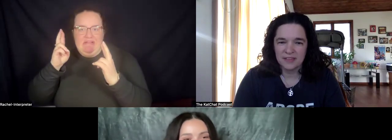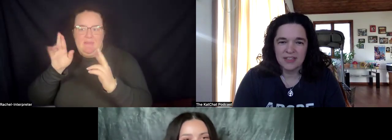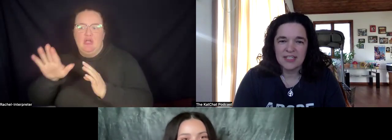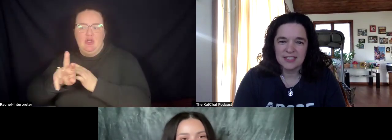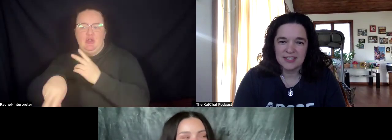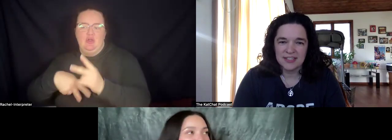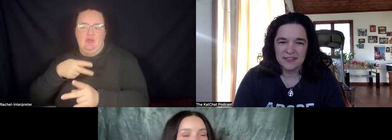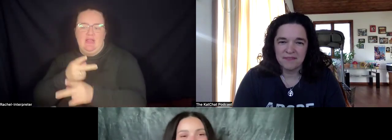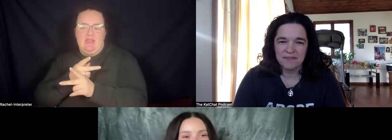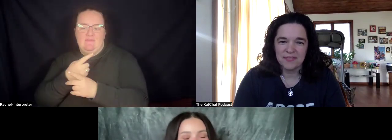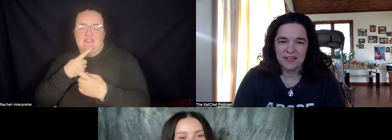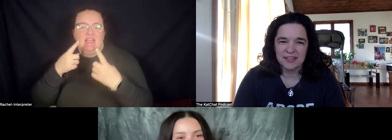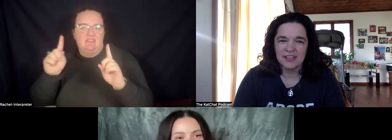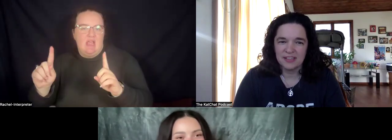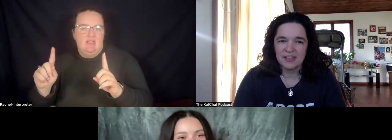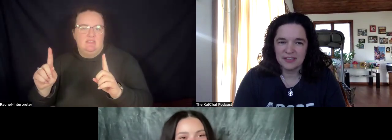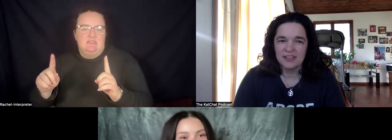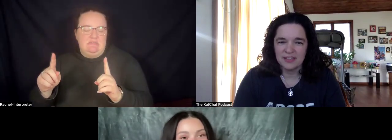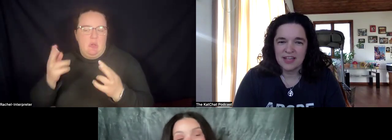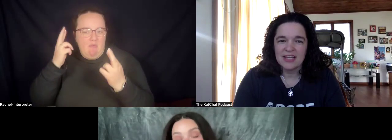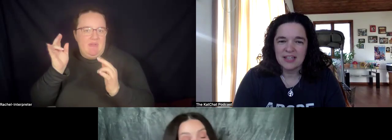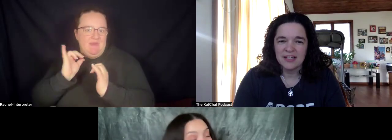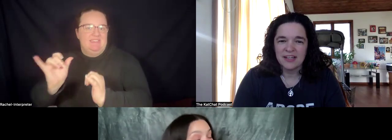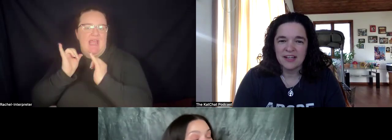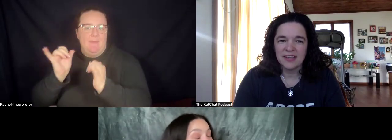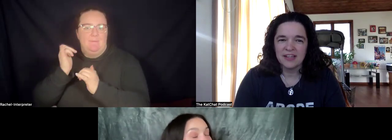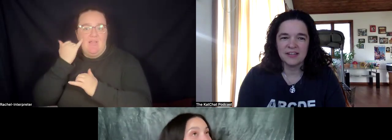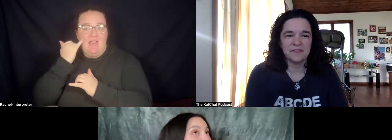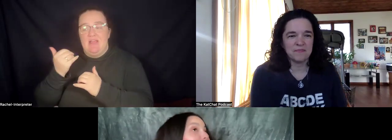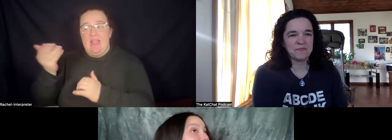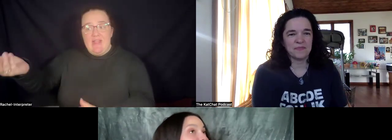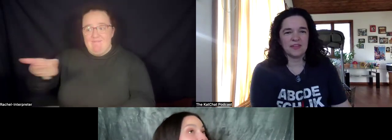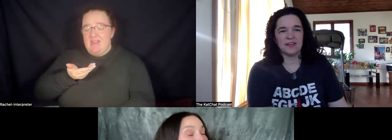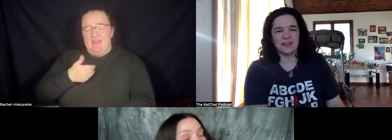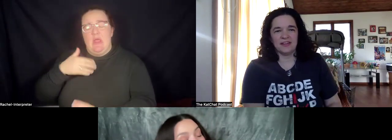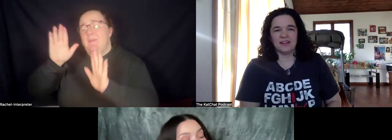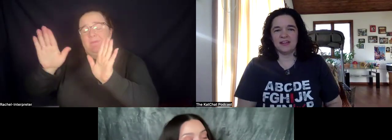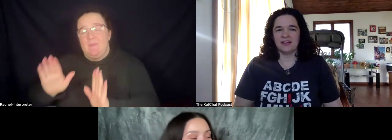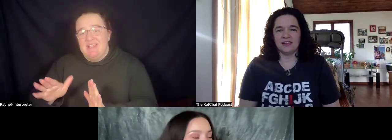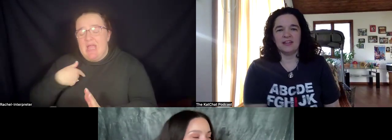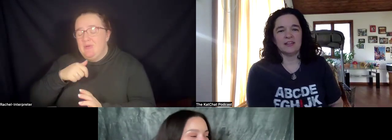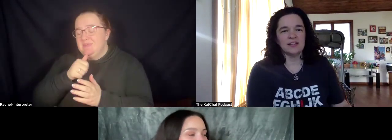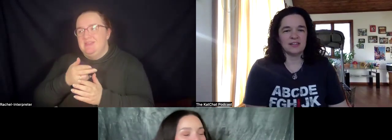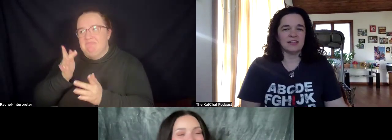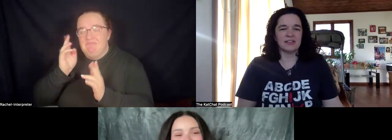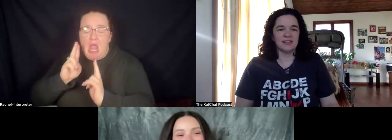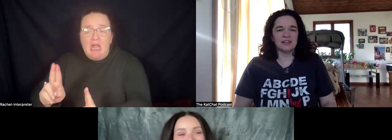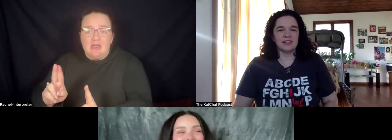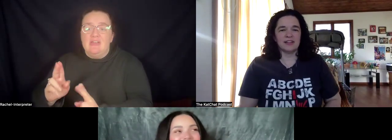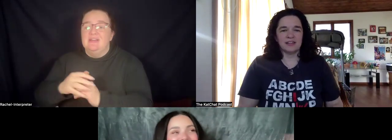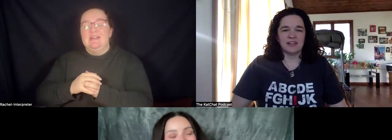of successful career that she's had. So if I get an invite, that would be absolutely amazing. I'd be completely blessed.